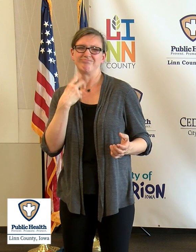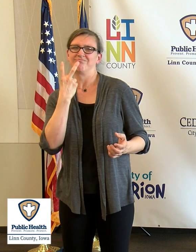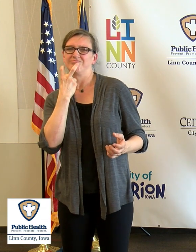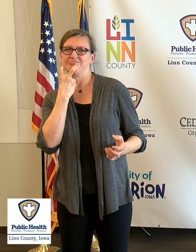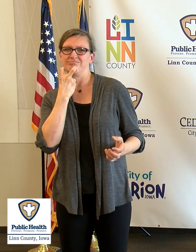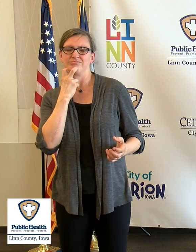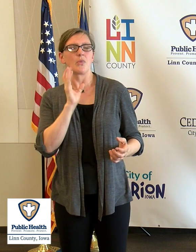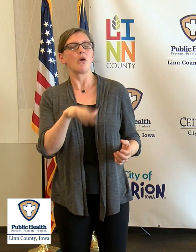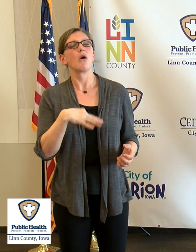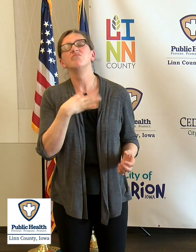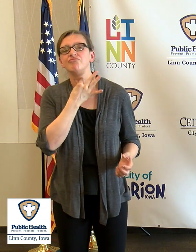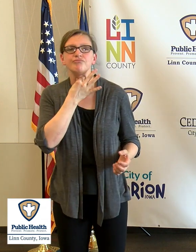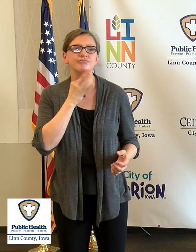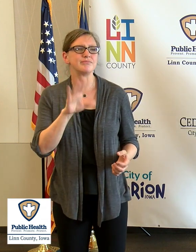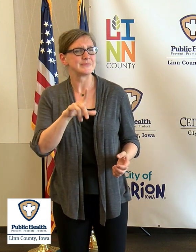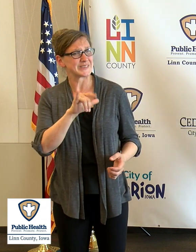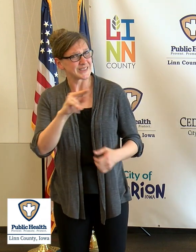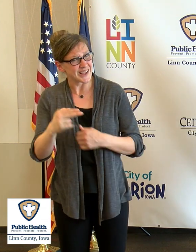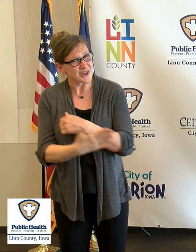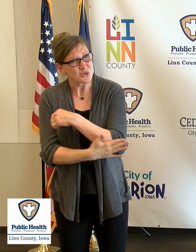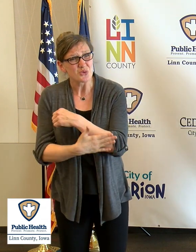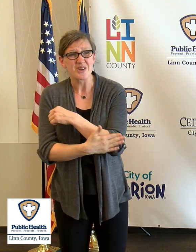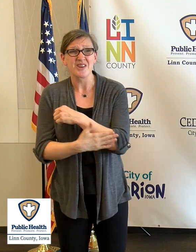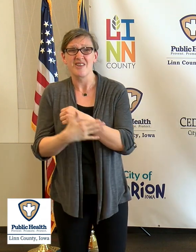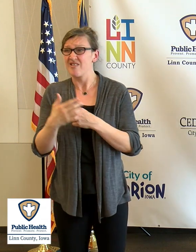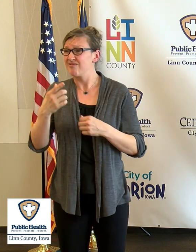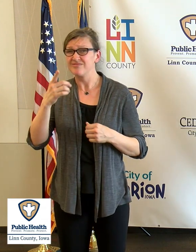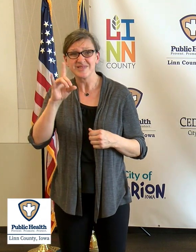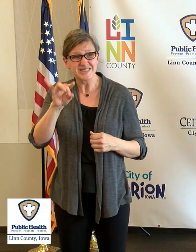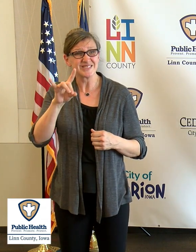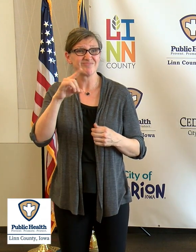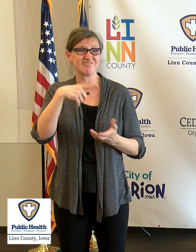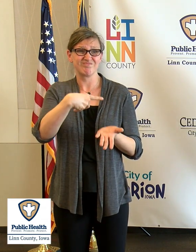or if you've possibly been a part of any conversations statewide,